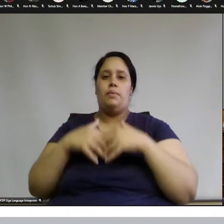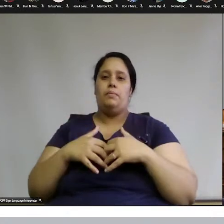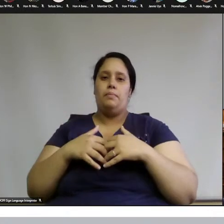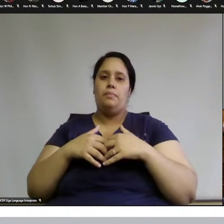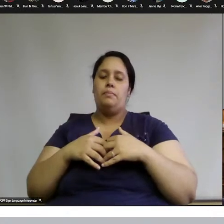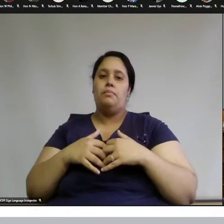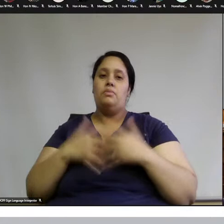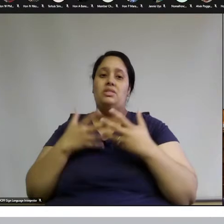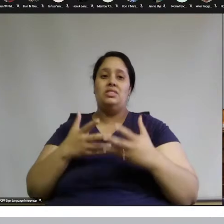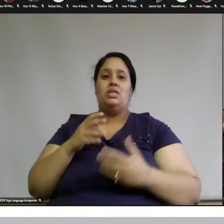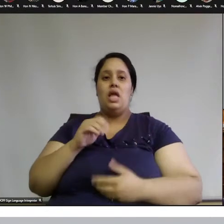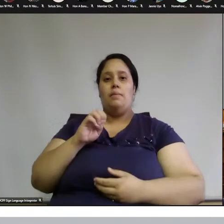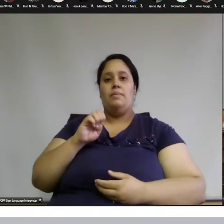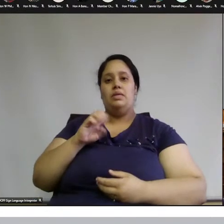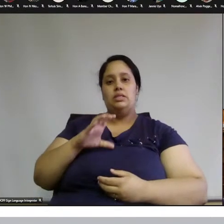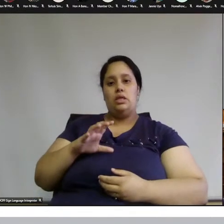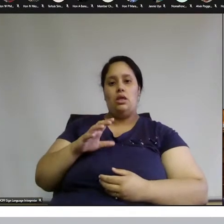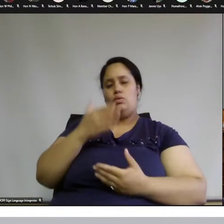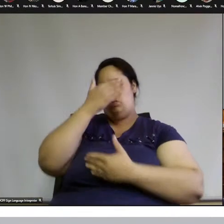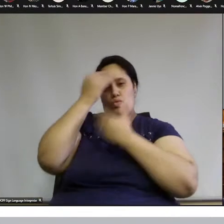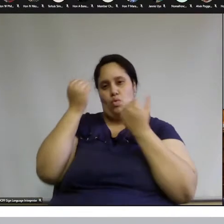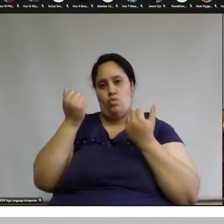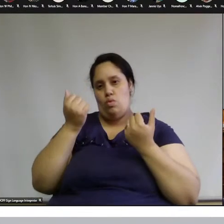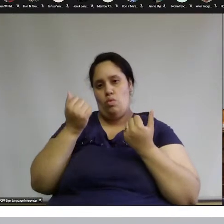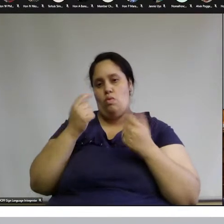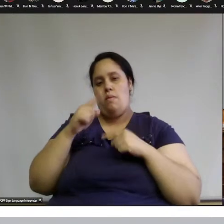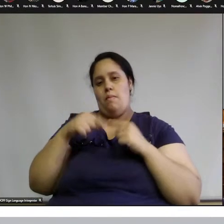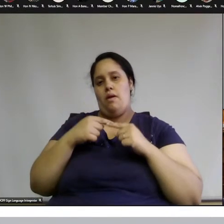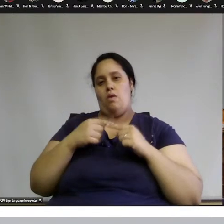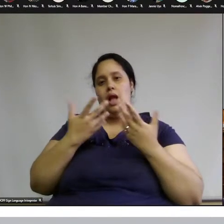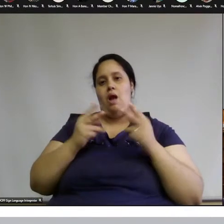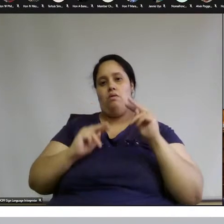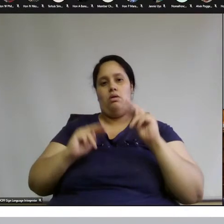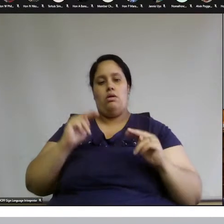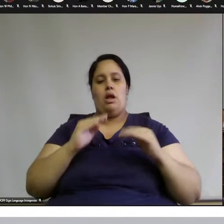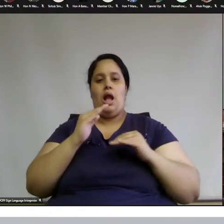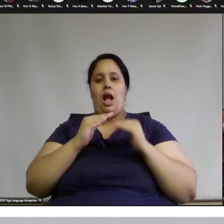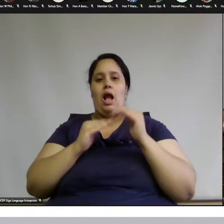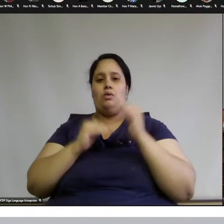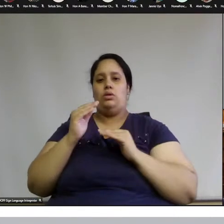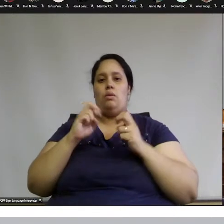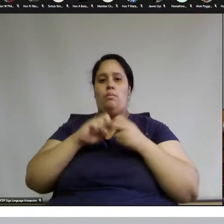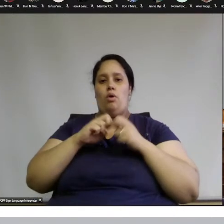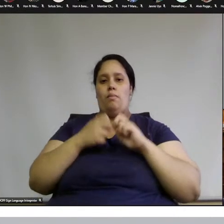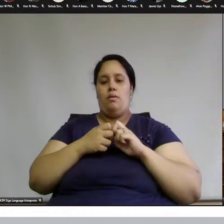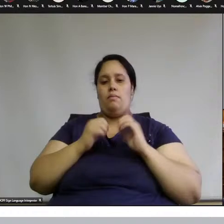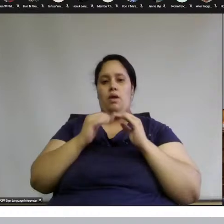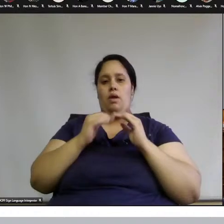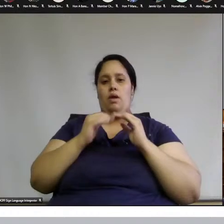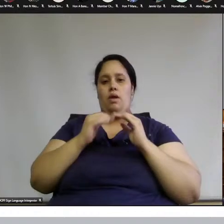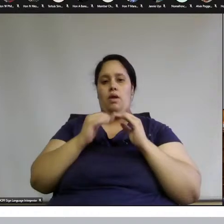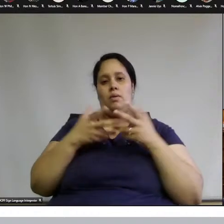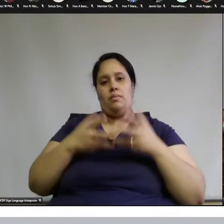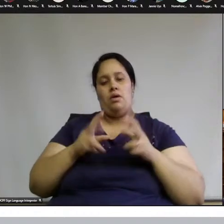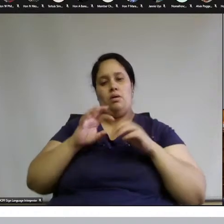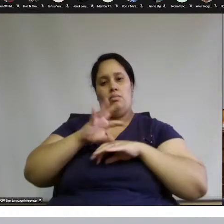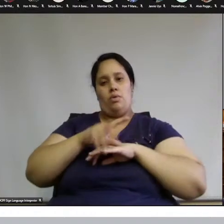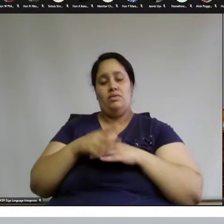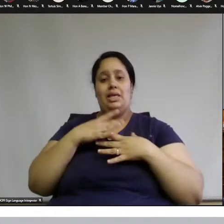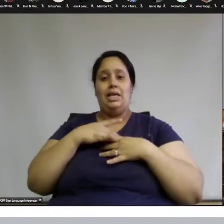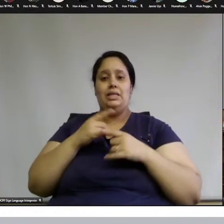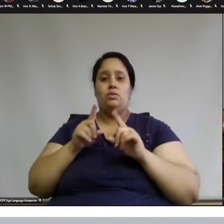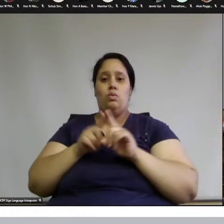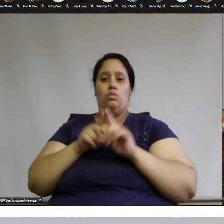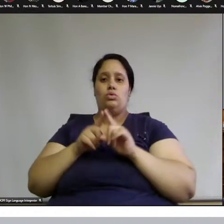This MEC is clueless in terms of addressing the housing crisis in the province. It is interesting